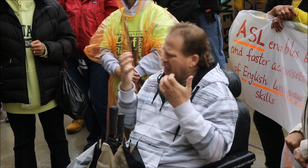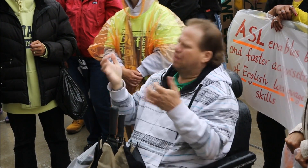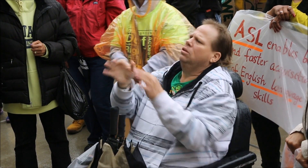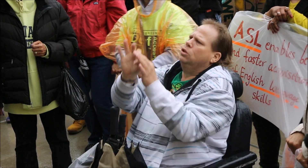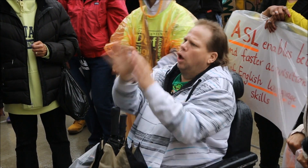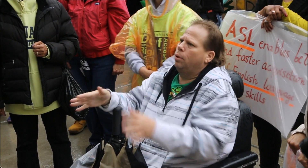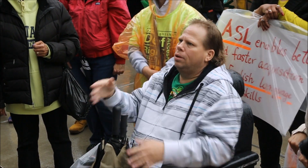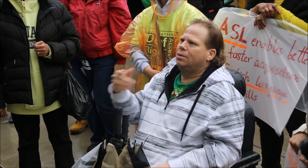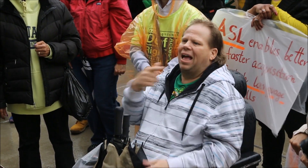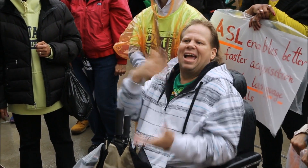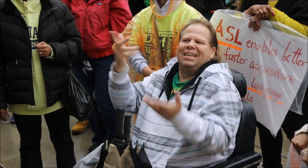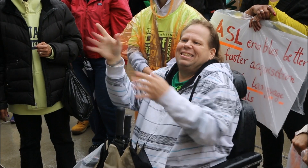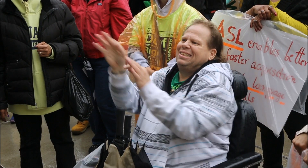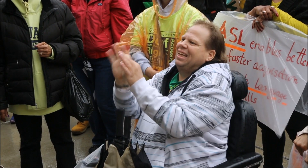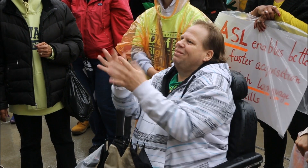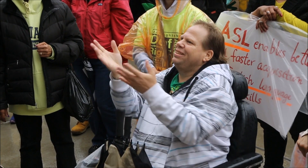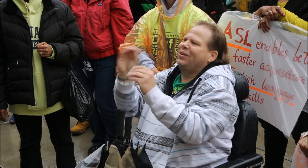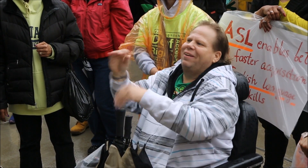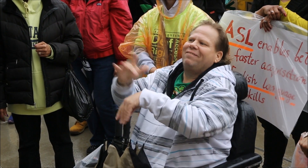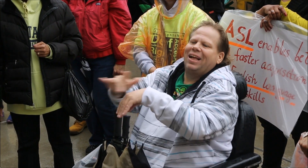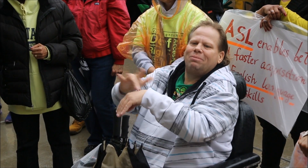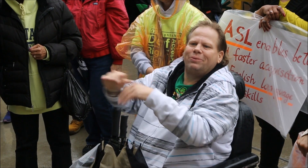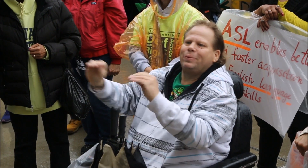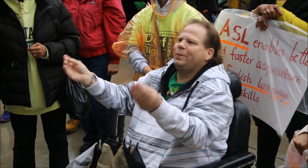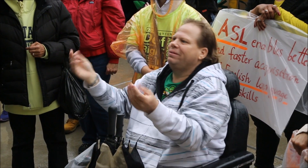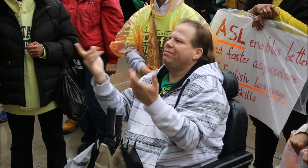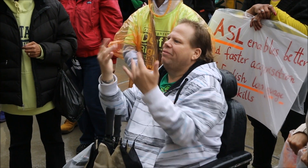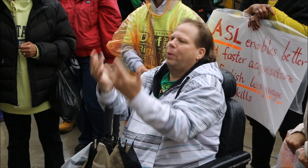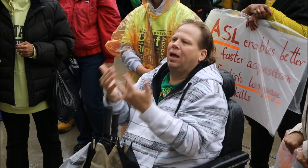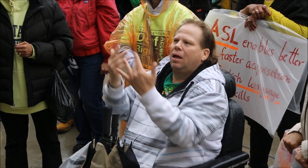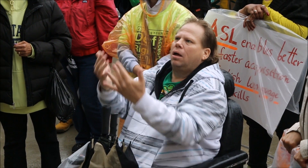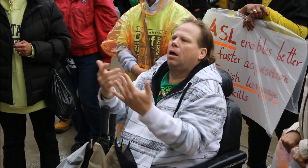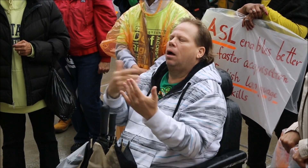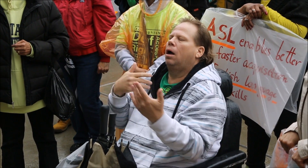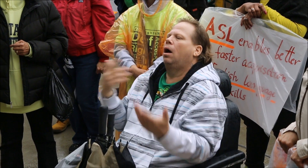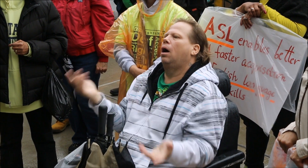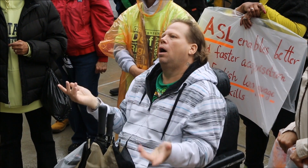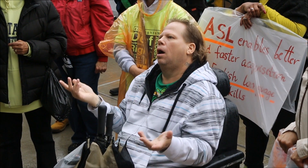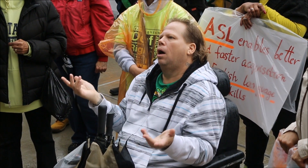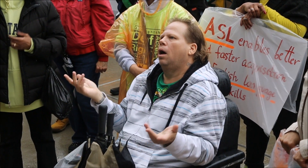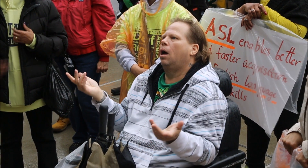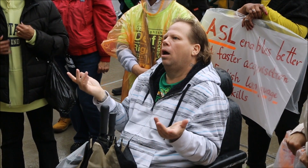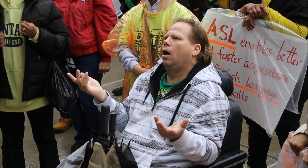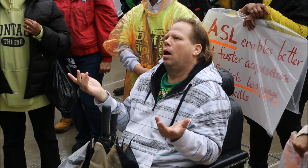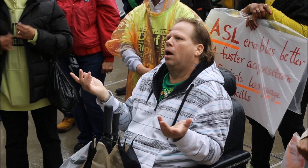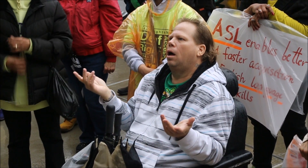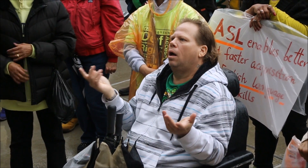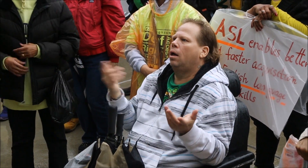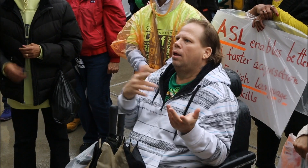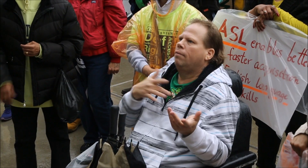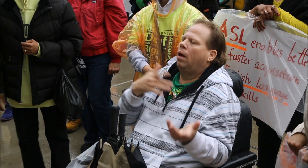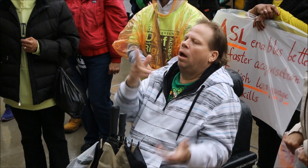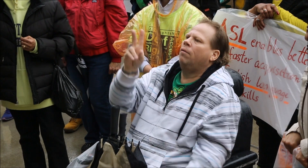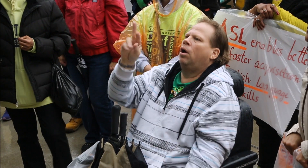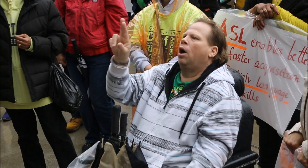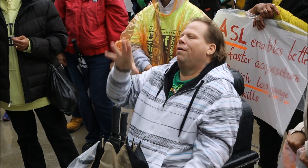And when I got up to the office, they just opened the door and said I should leave. But I asked about the interpreter